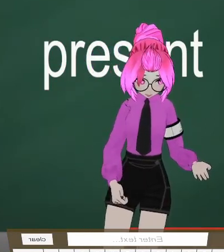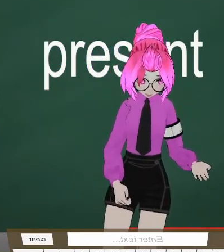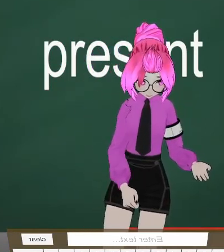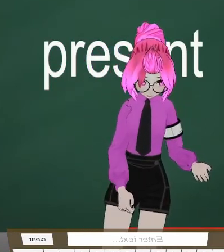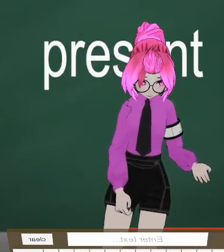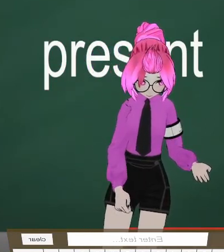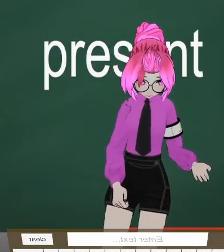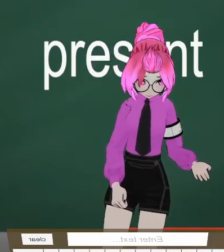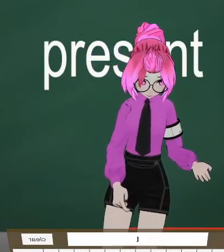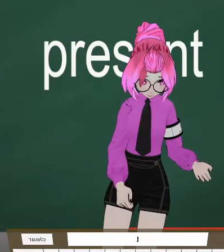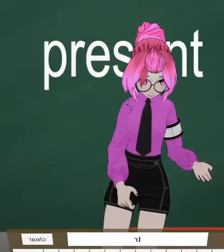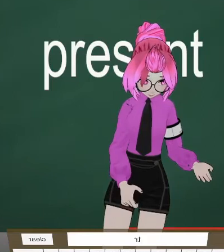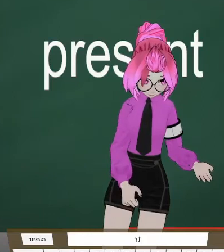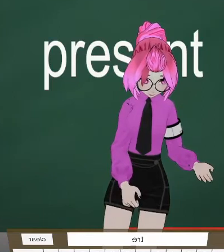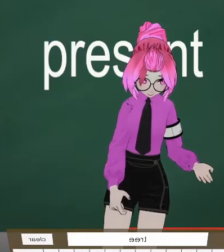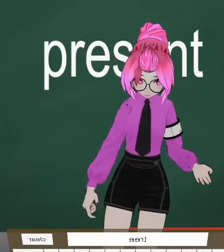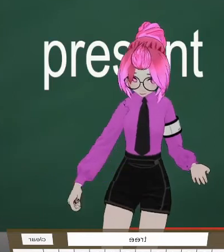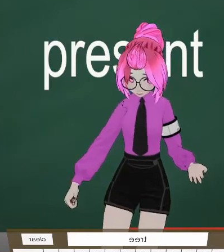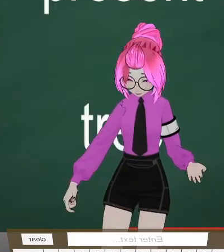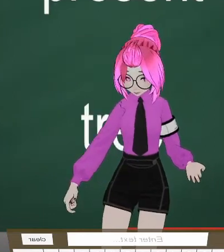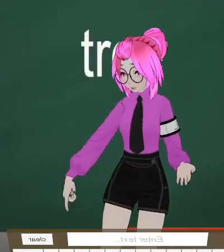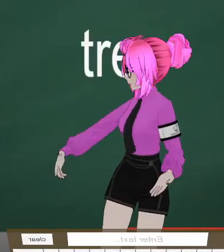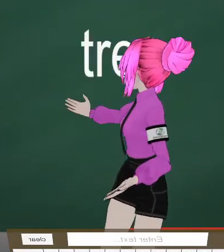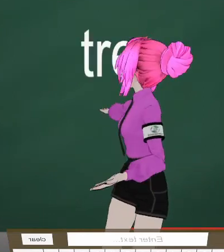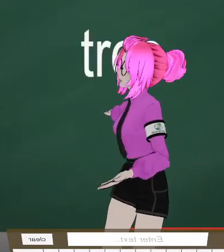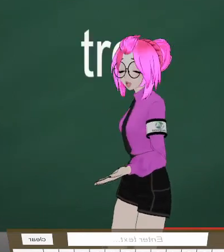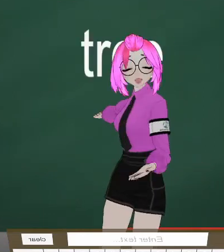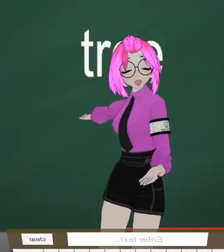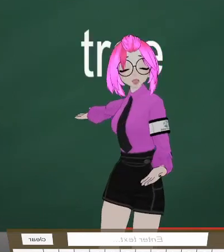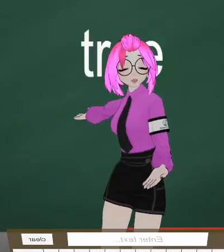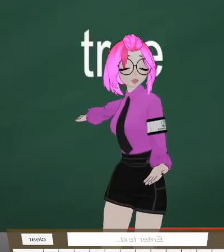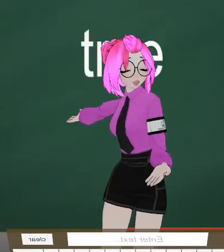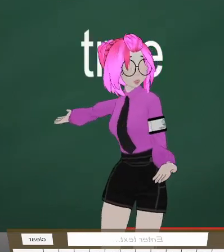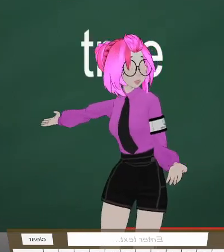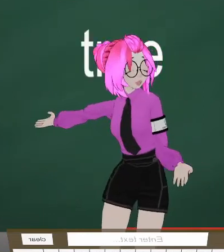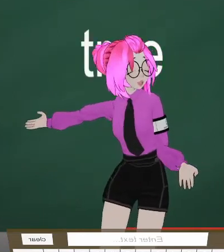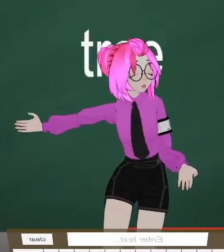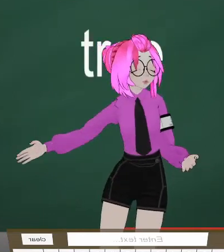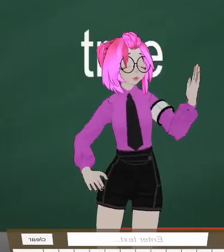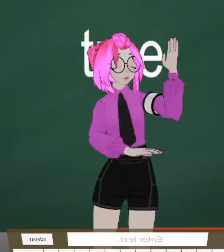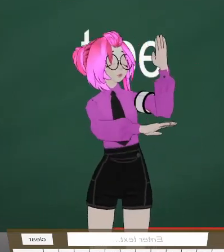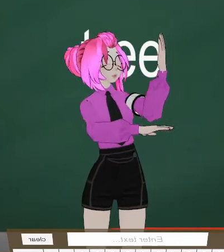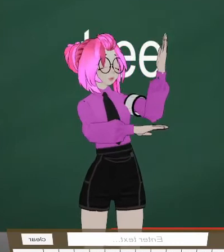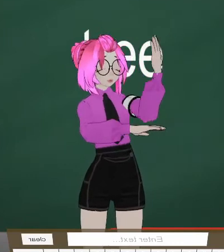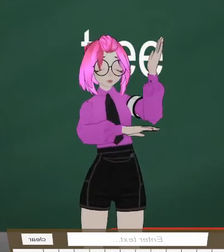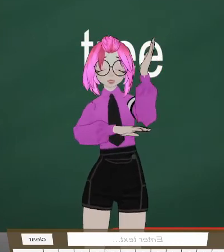missing we gotta have the christmas tree tree